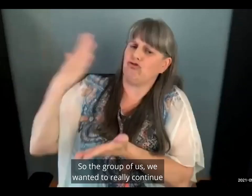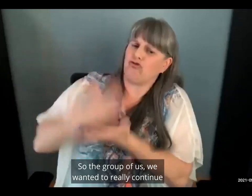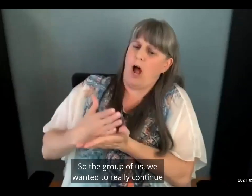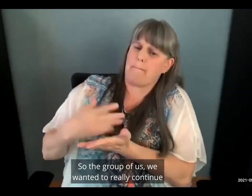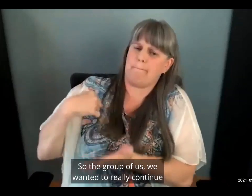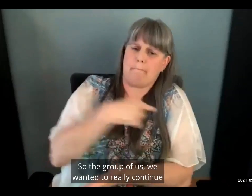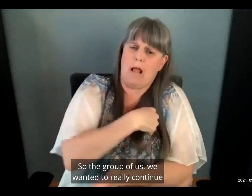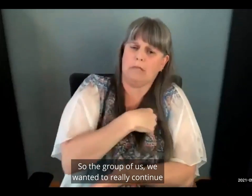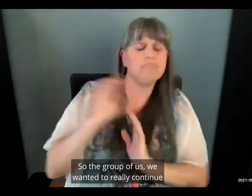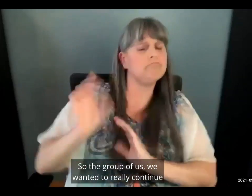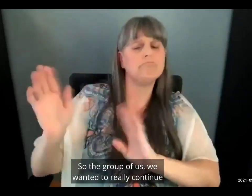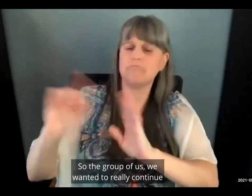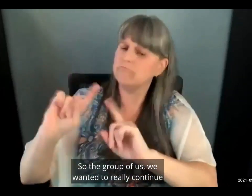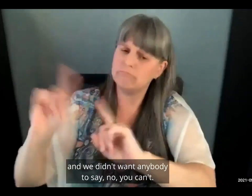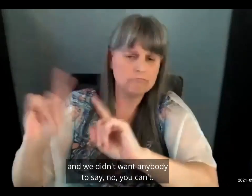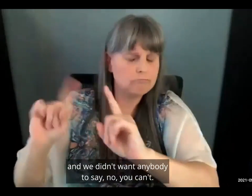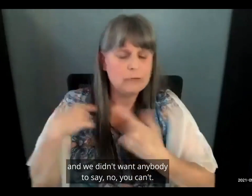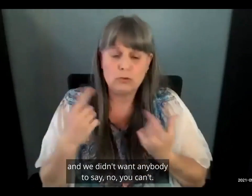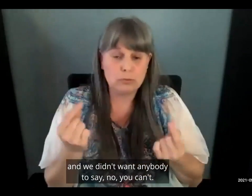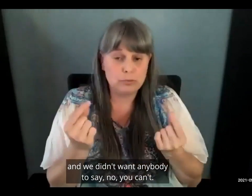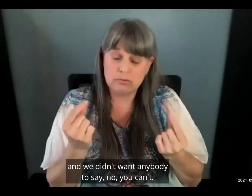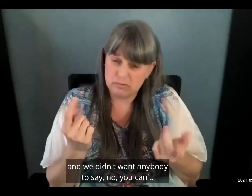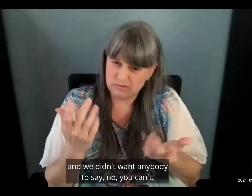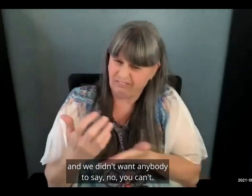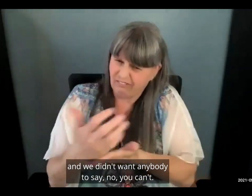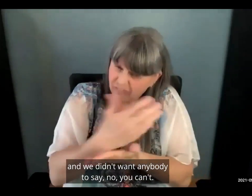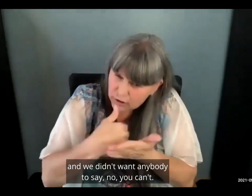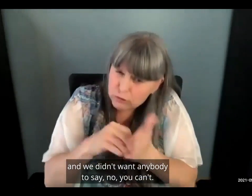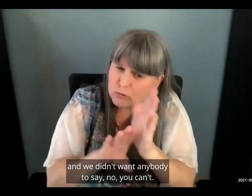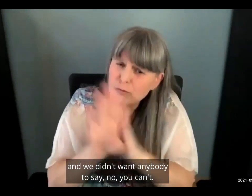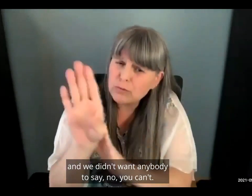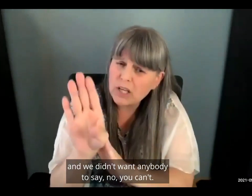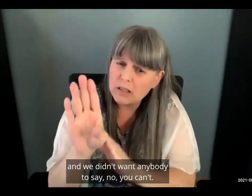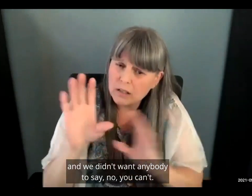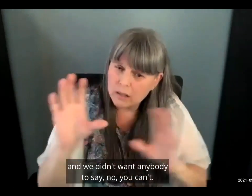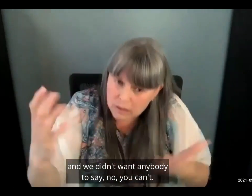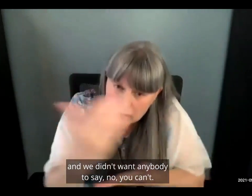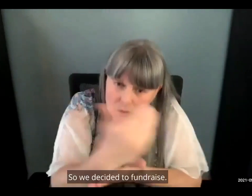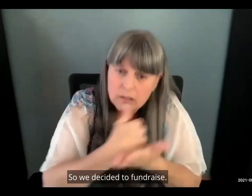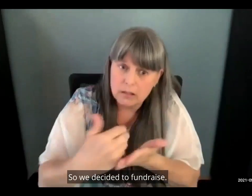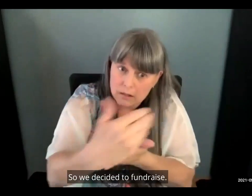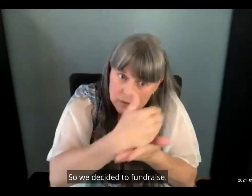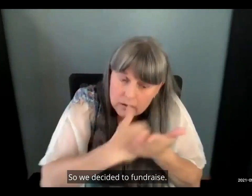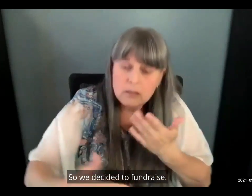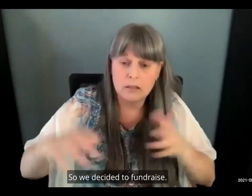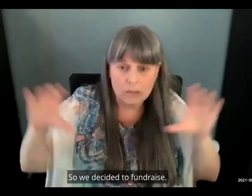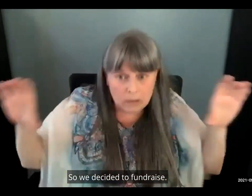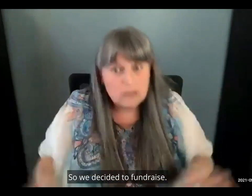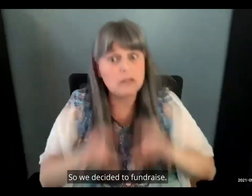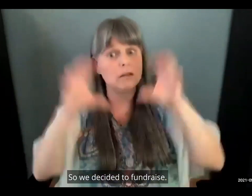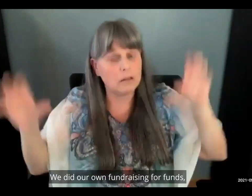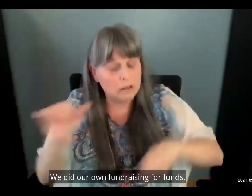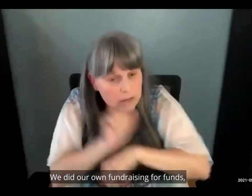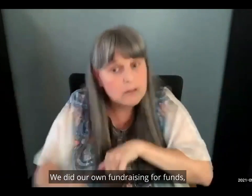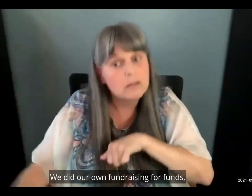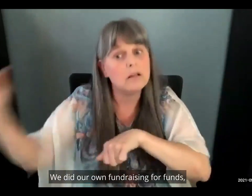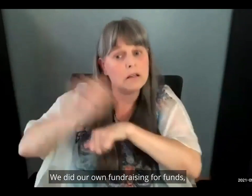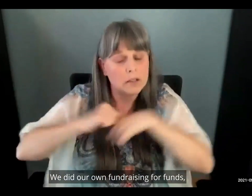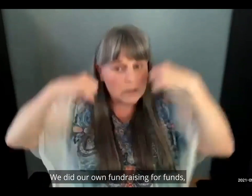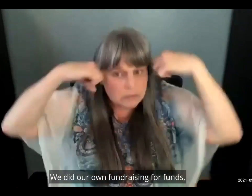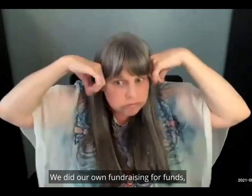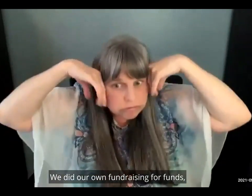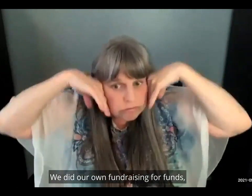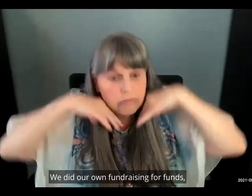to really continue. And we didn't want anybody to say, no, you can't. So we decided to fundraise. We did our